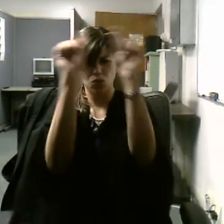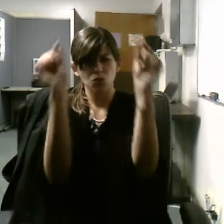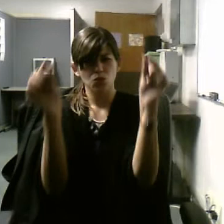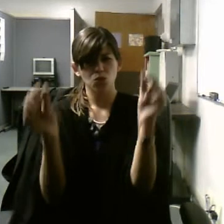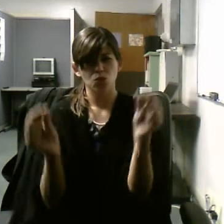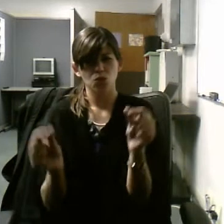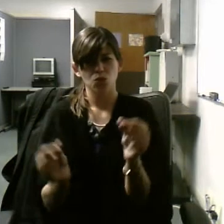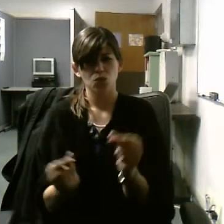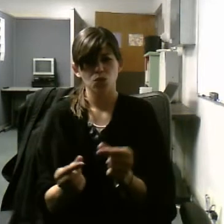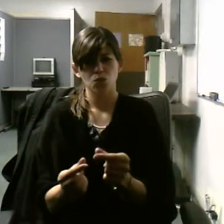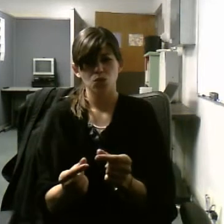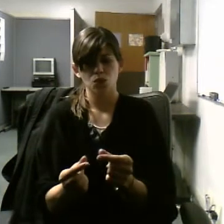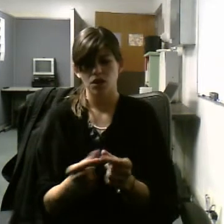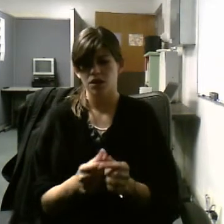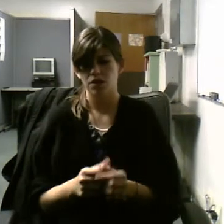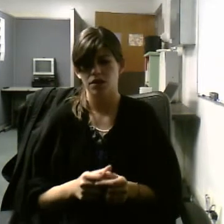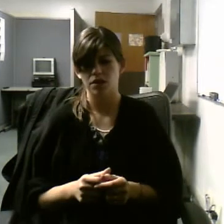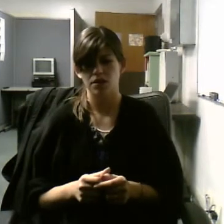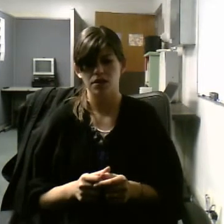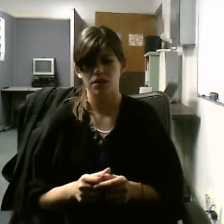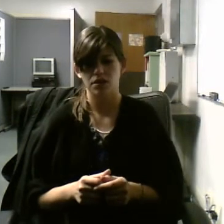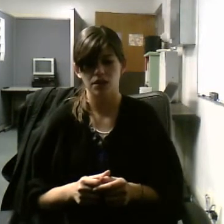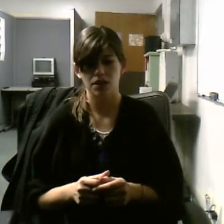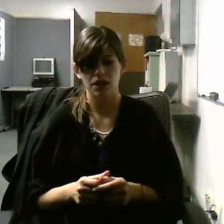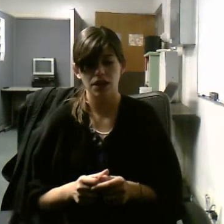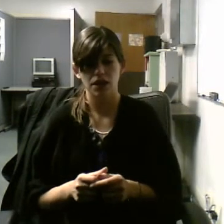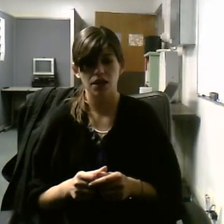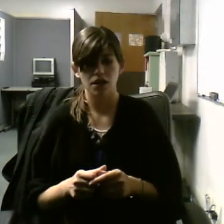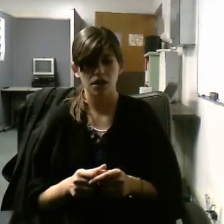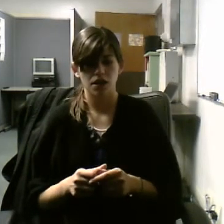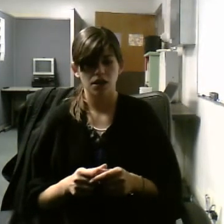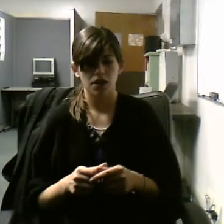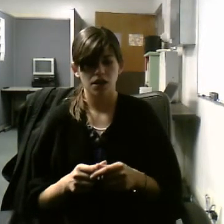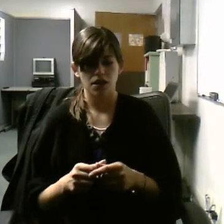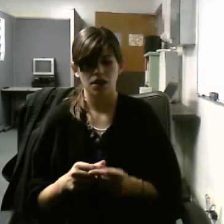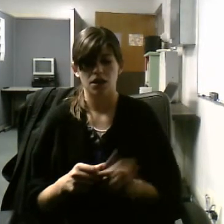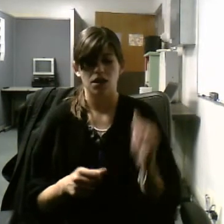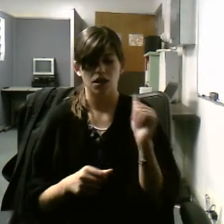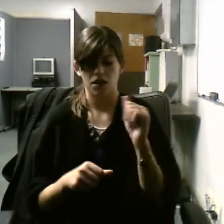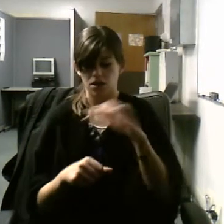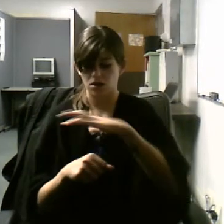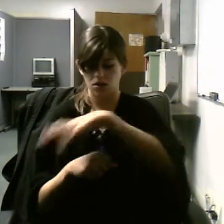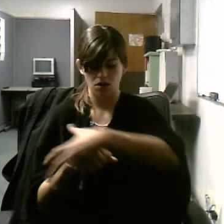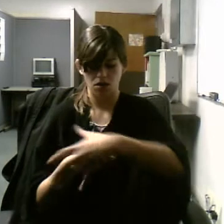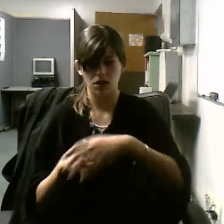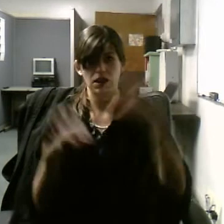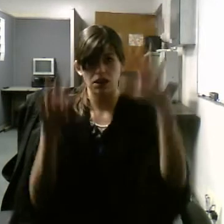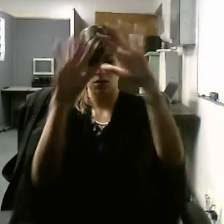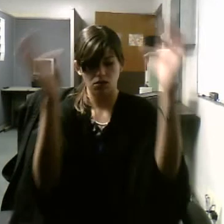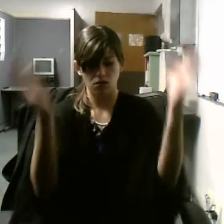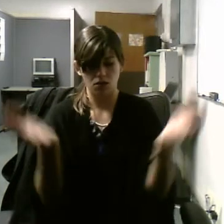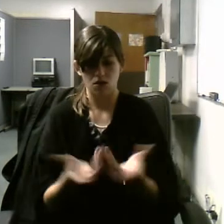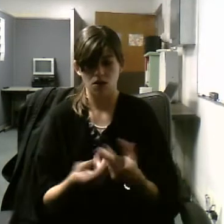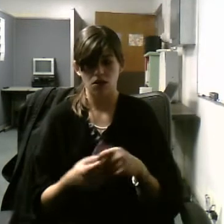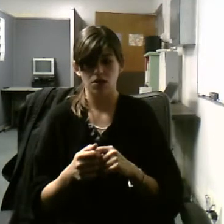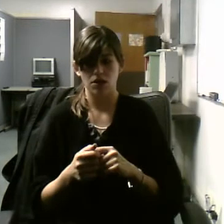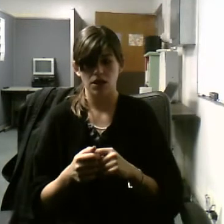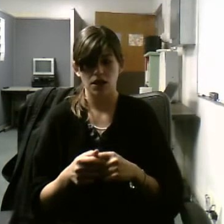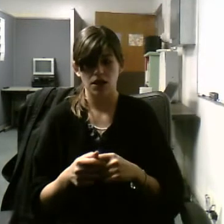around all of the Earth and even over the ocean. These are the continental crust and the oceanic crust. As